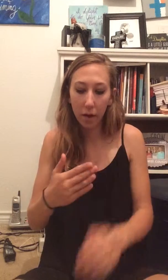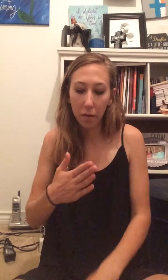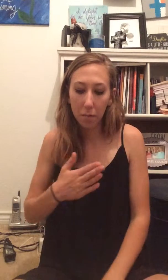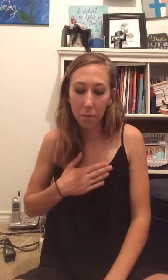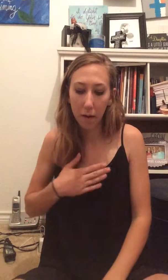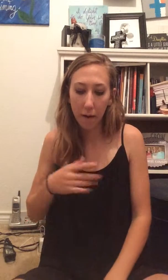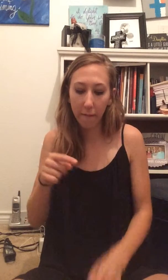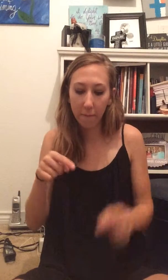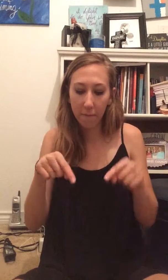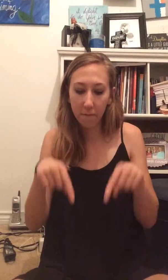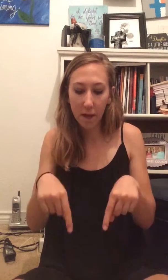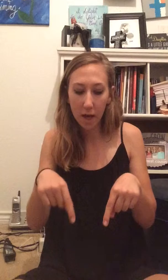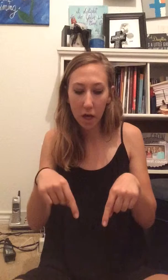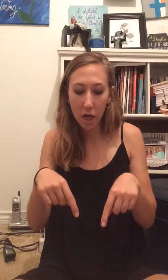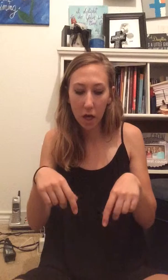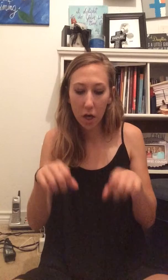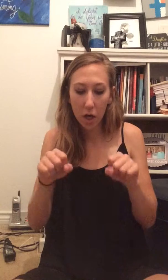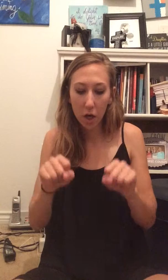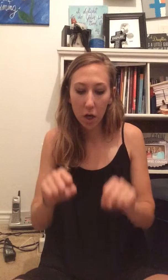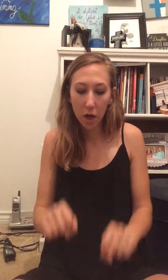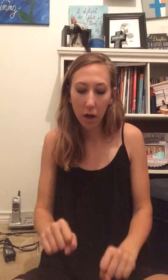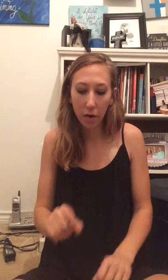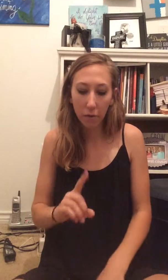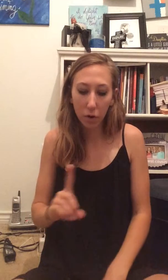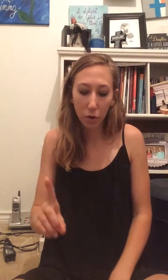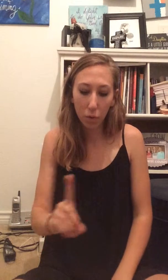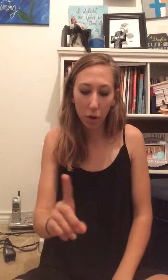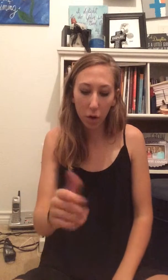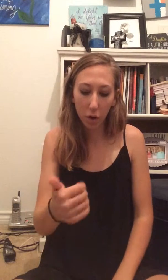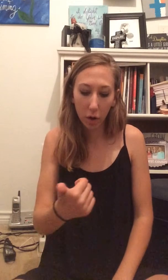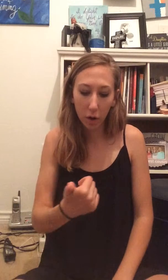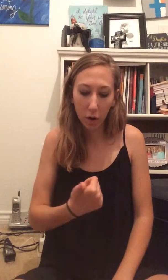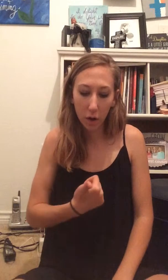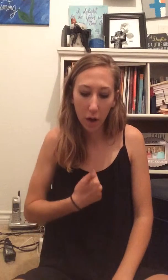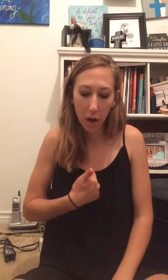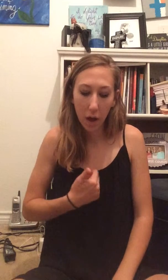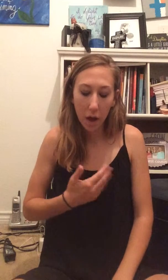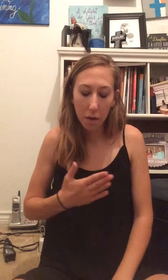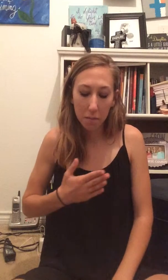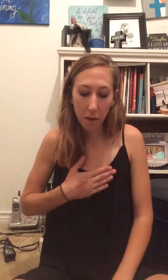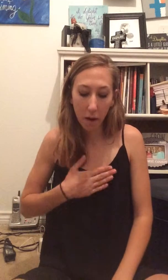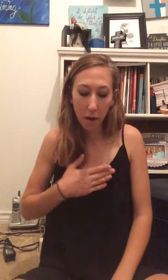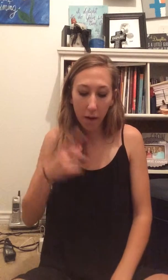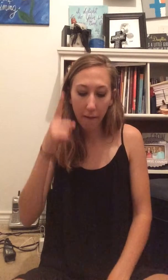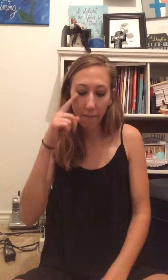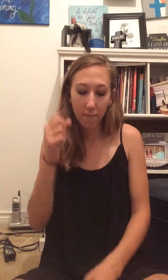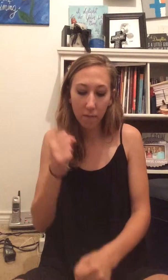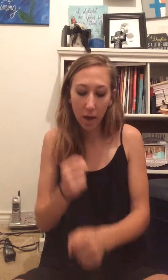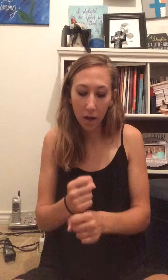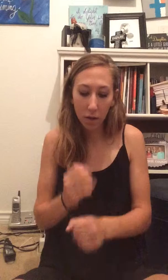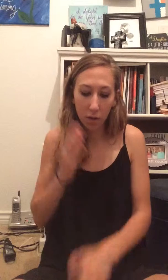my feet could ever wonder. And my faith